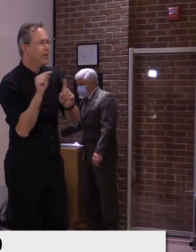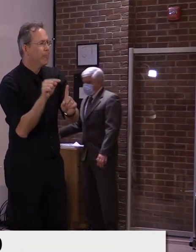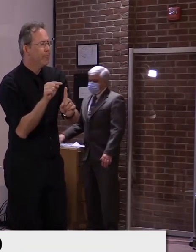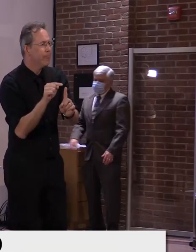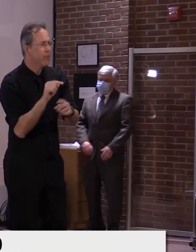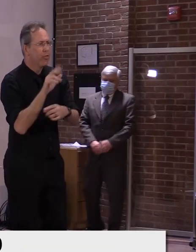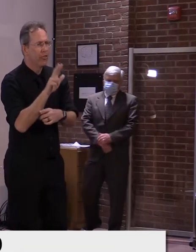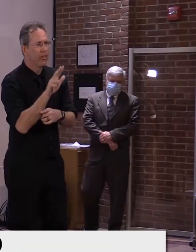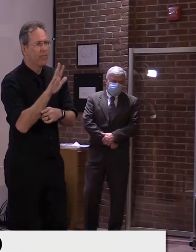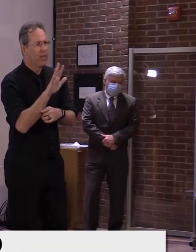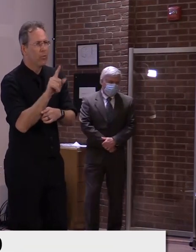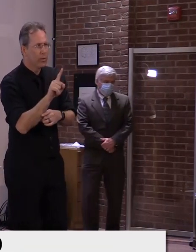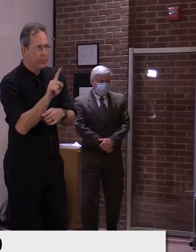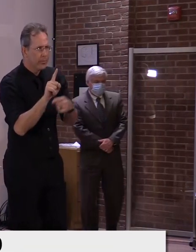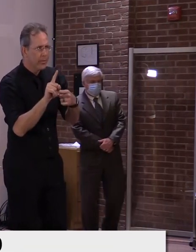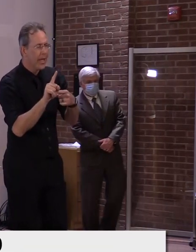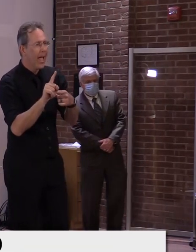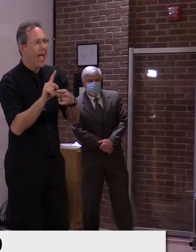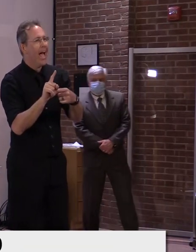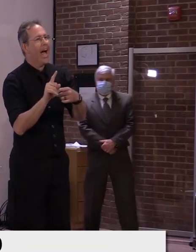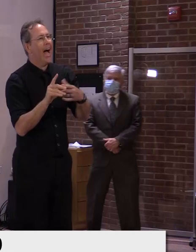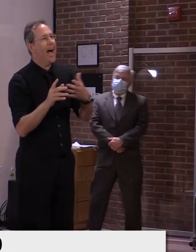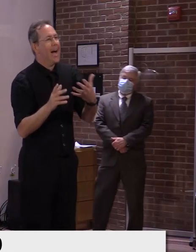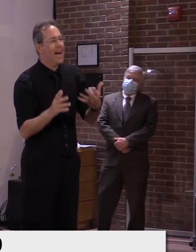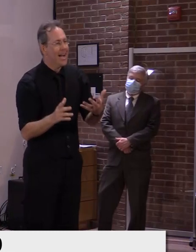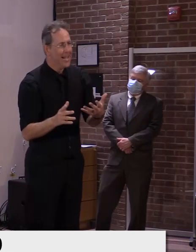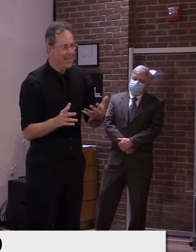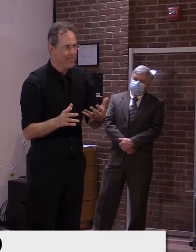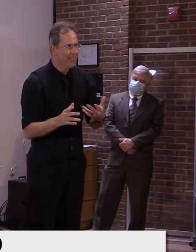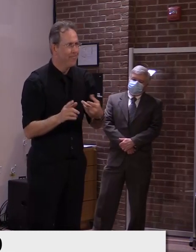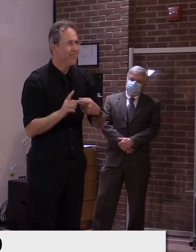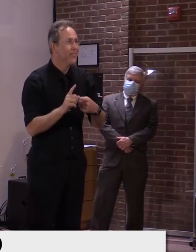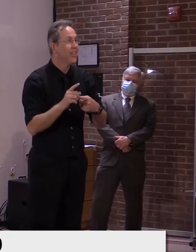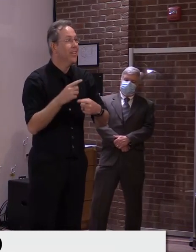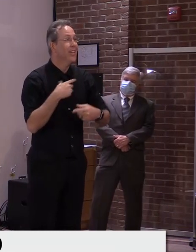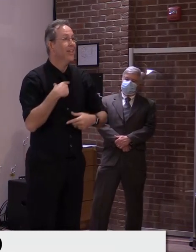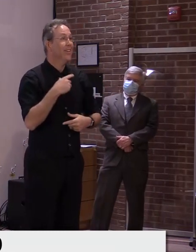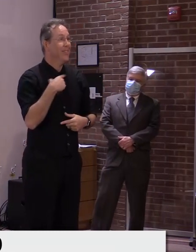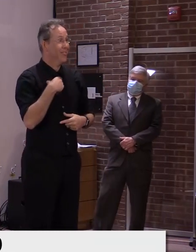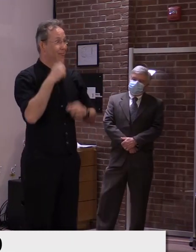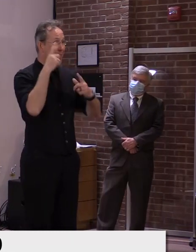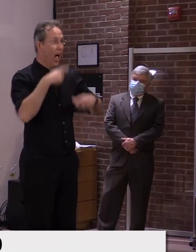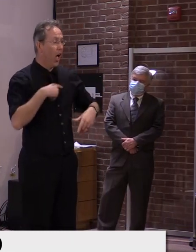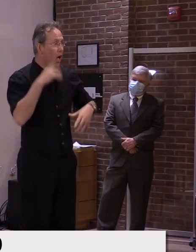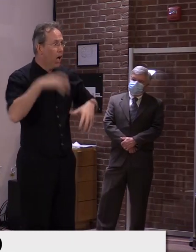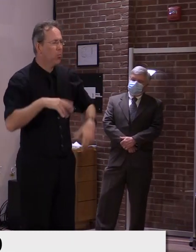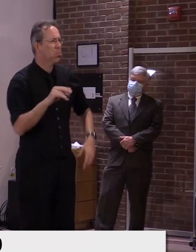It's kind of really not a huge newsbreaker or a huge surprise.